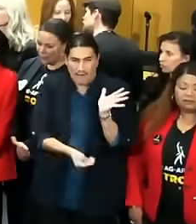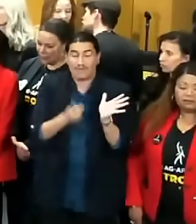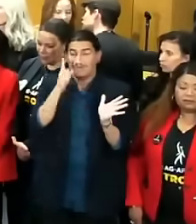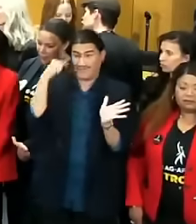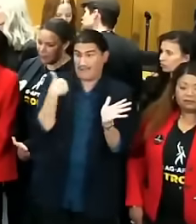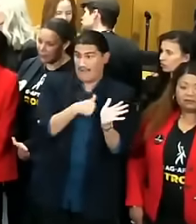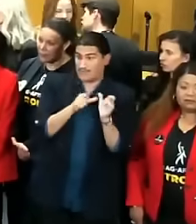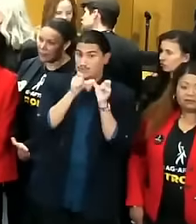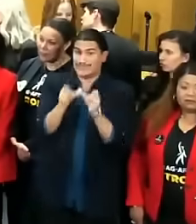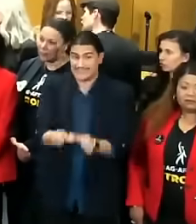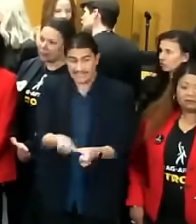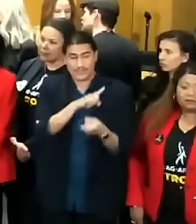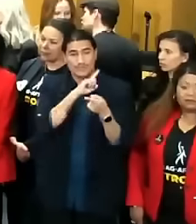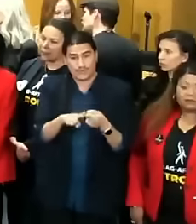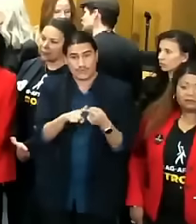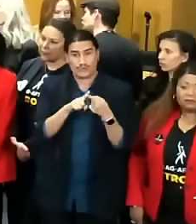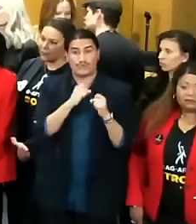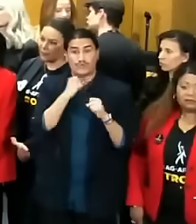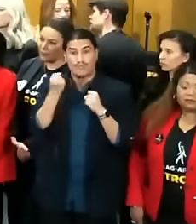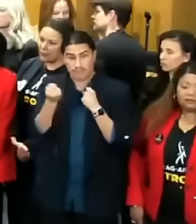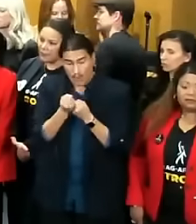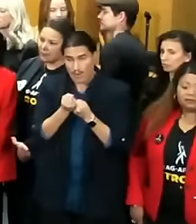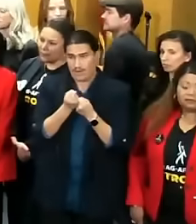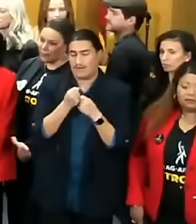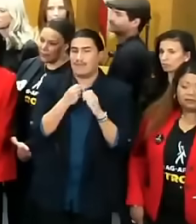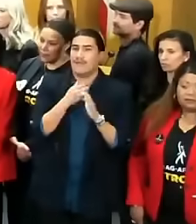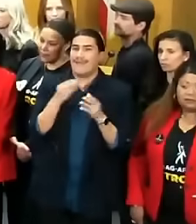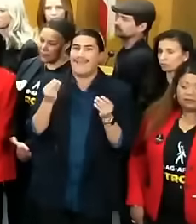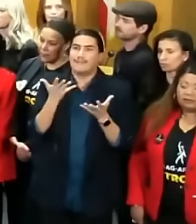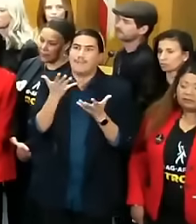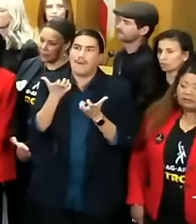keep holding out for the best